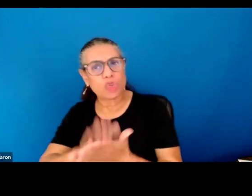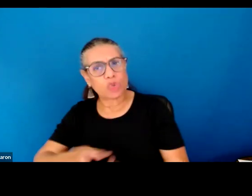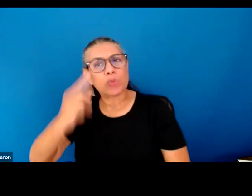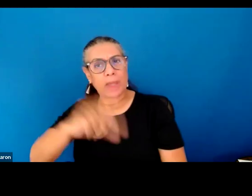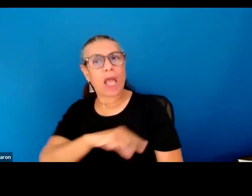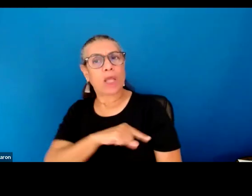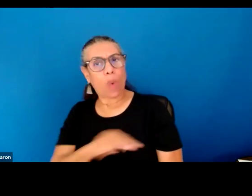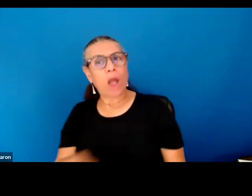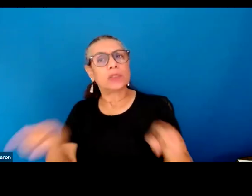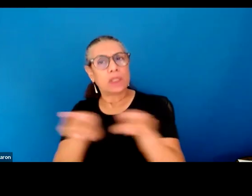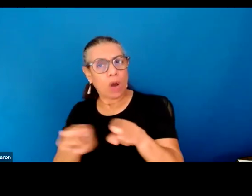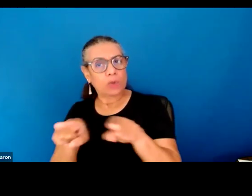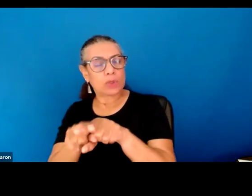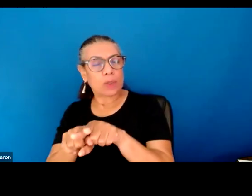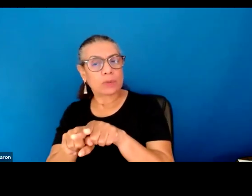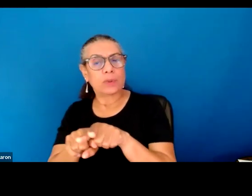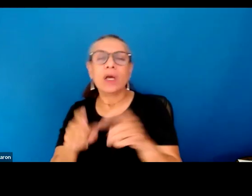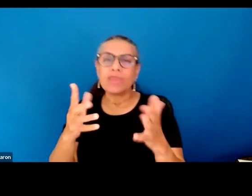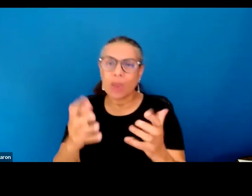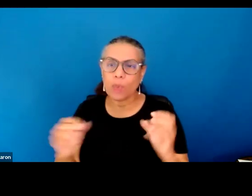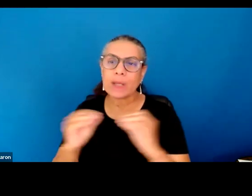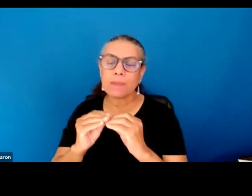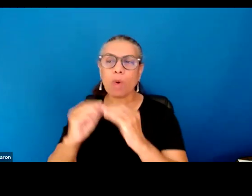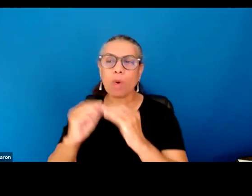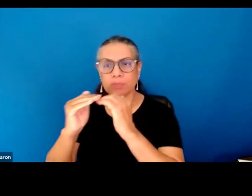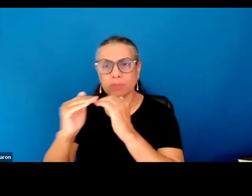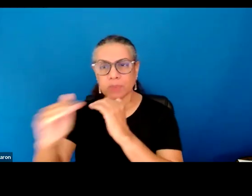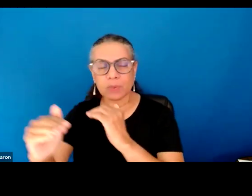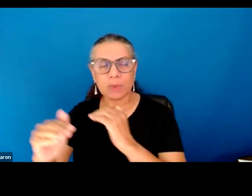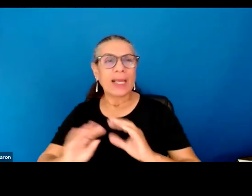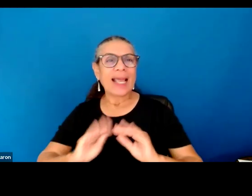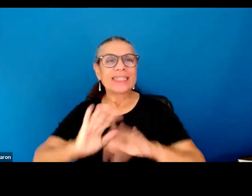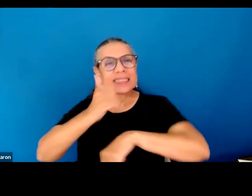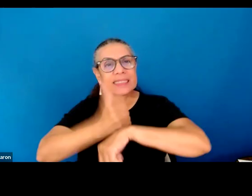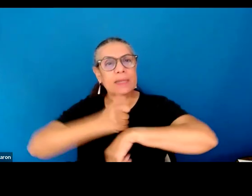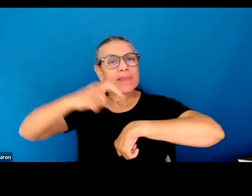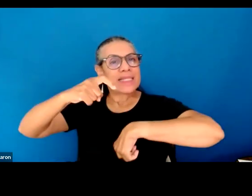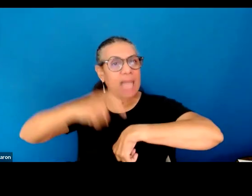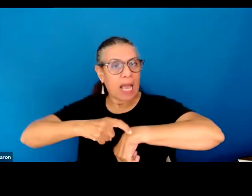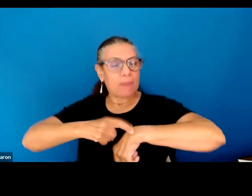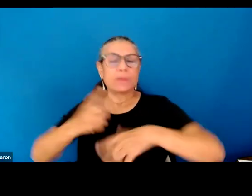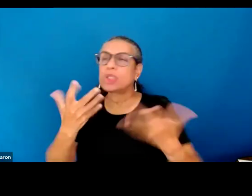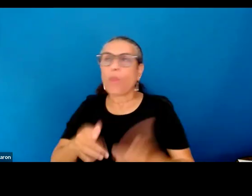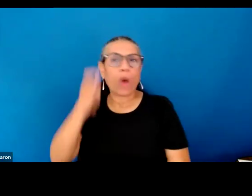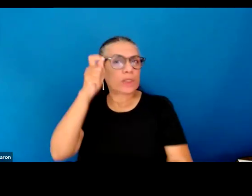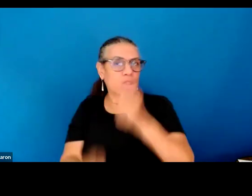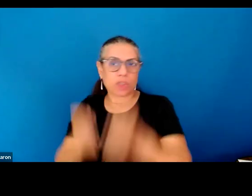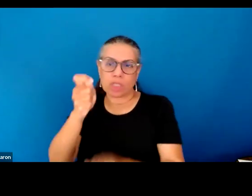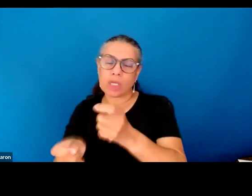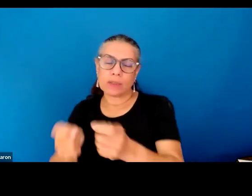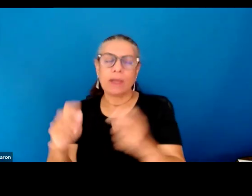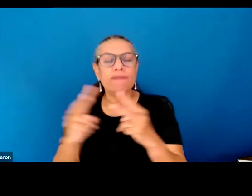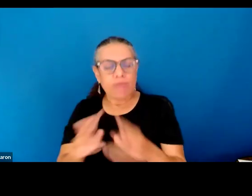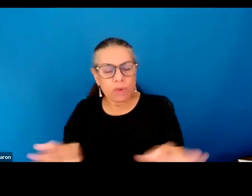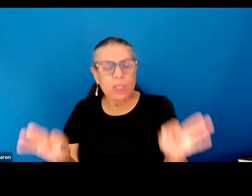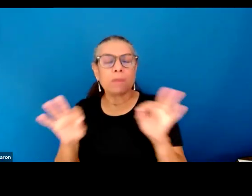And just reiterating the call for stability and a clear period of time that the policy will be consistent was also very important